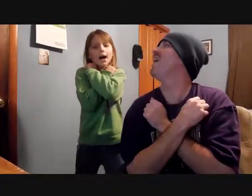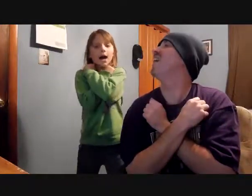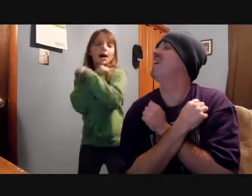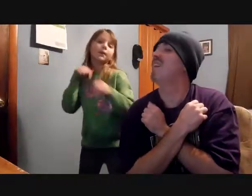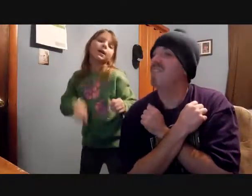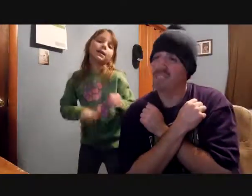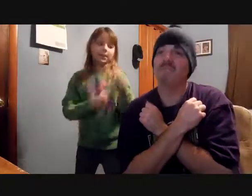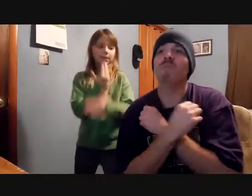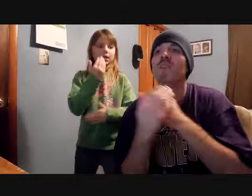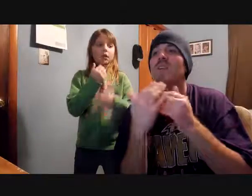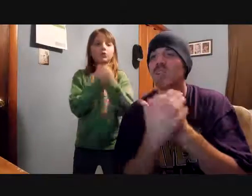Glute